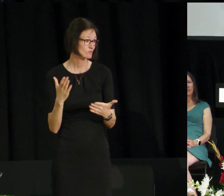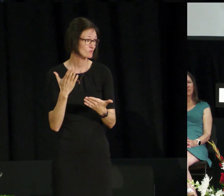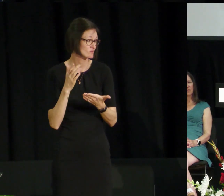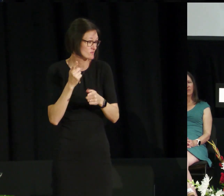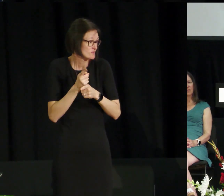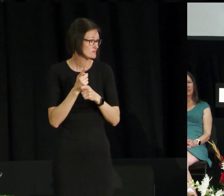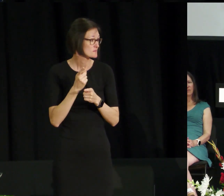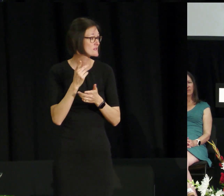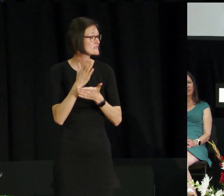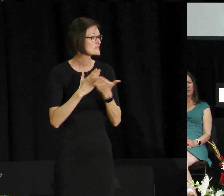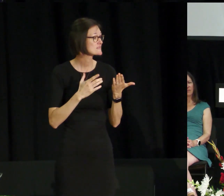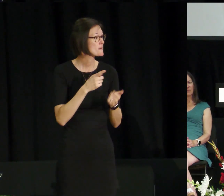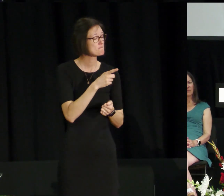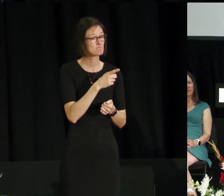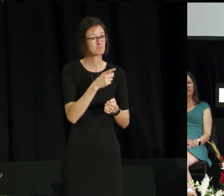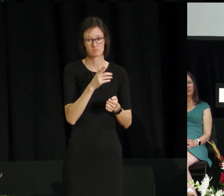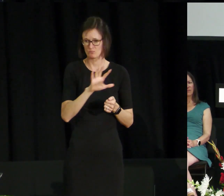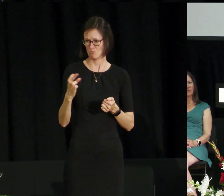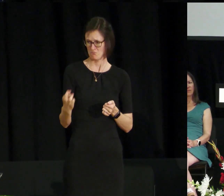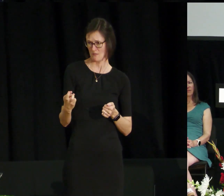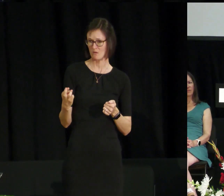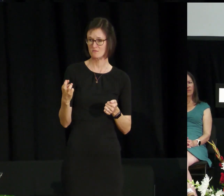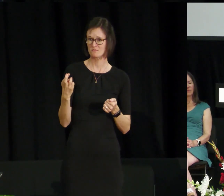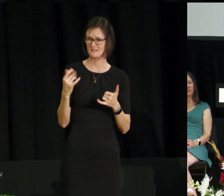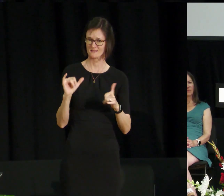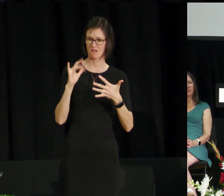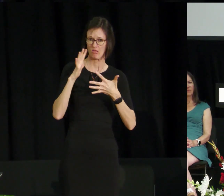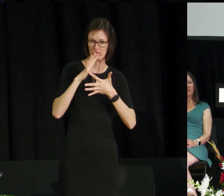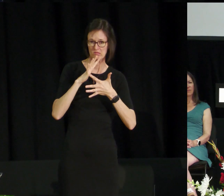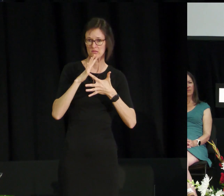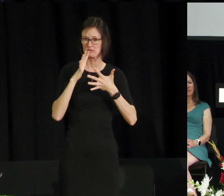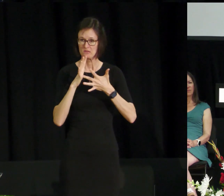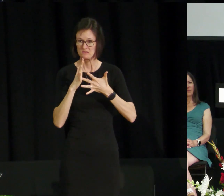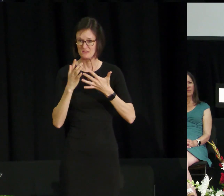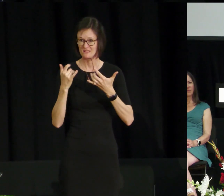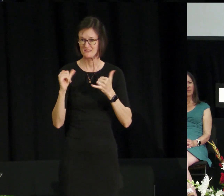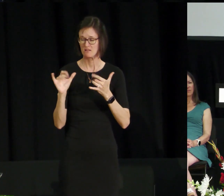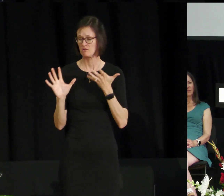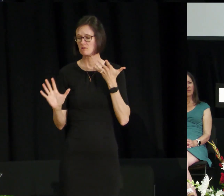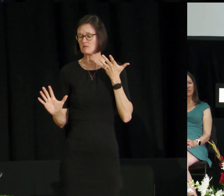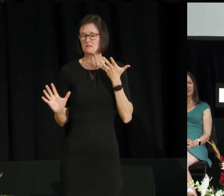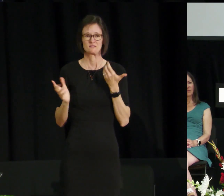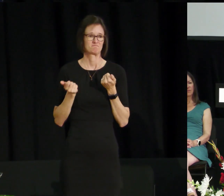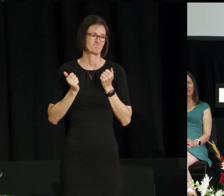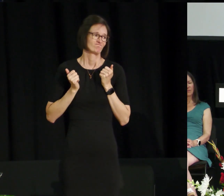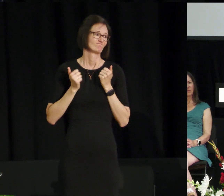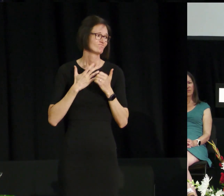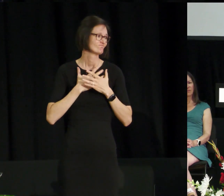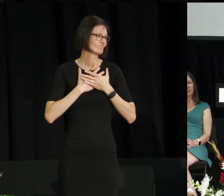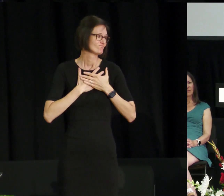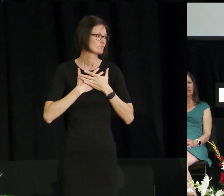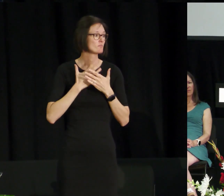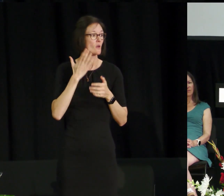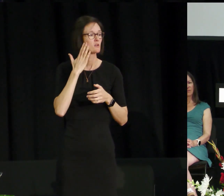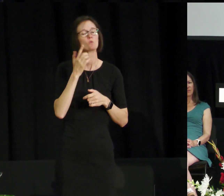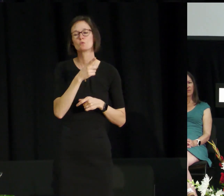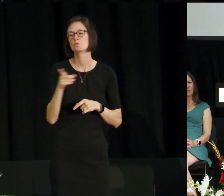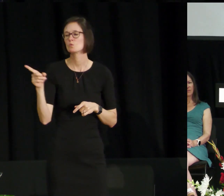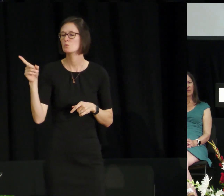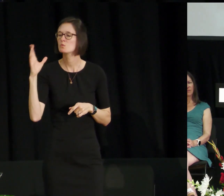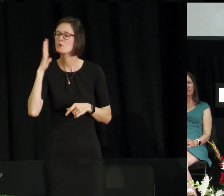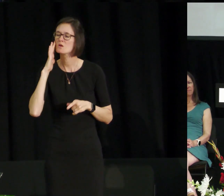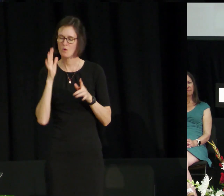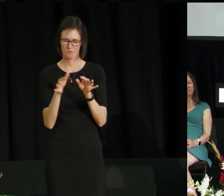to still Be juniors and sophomores So you have I know you've heard this The world is your oyster